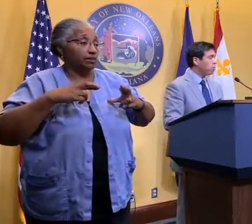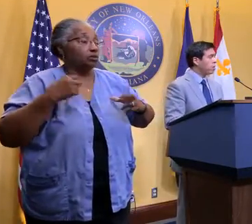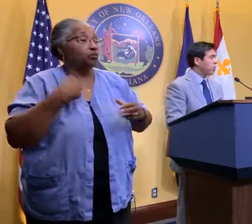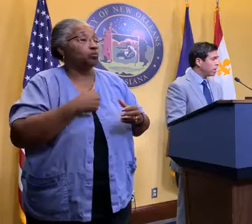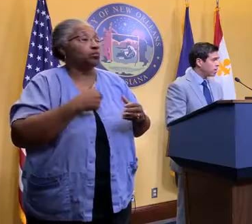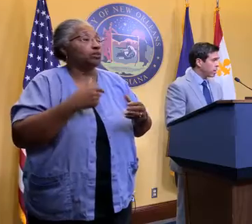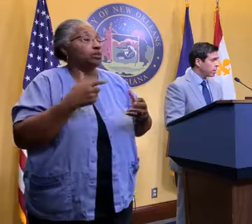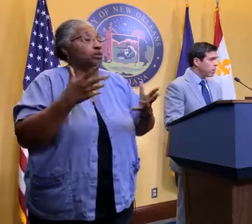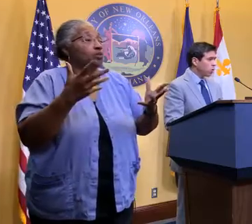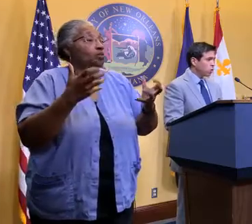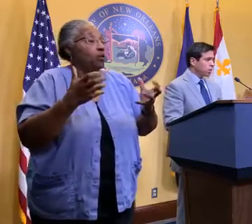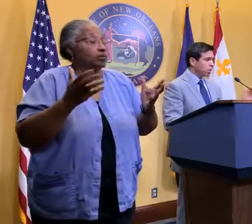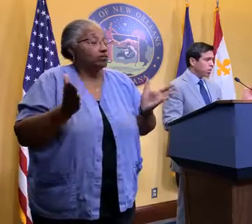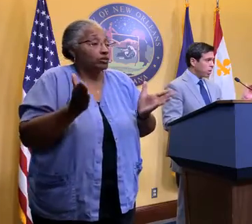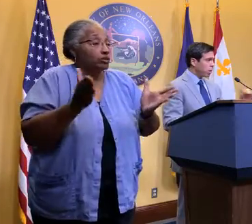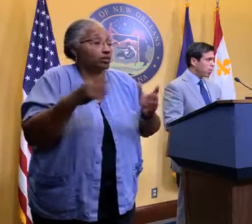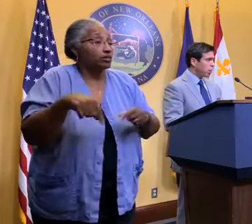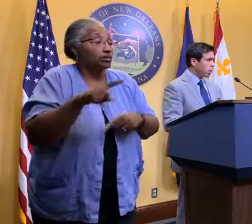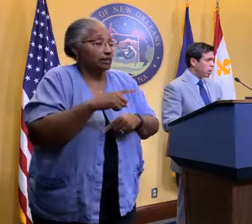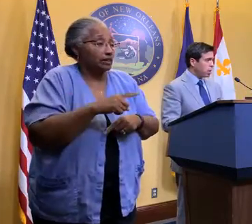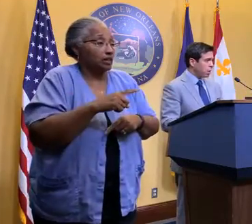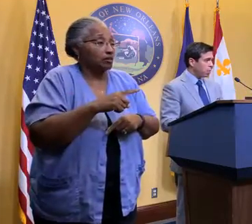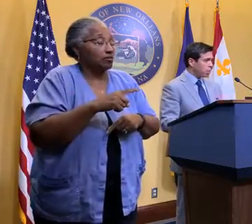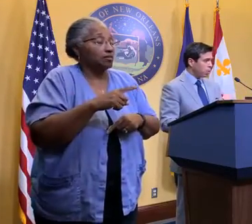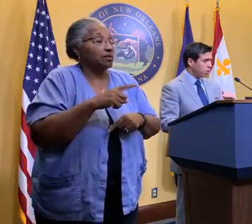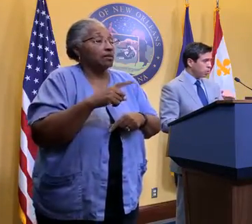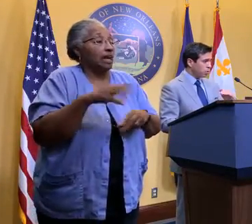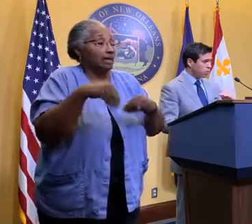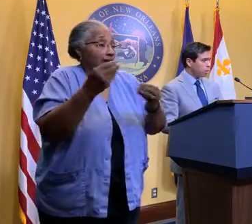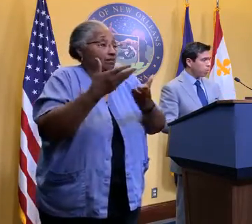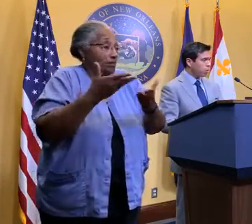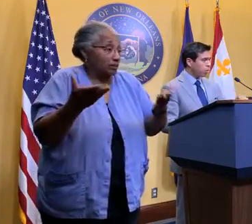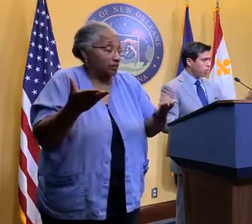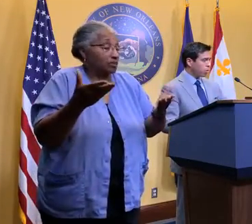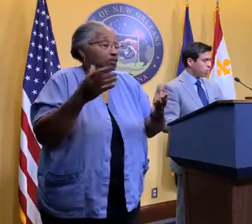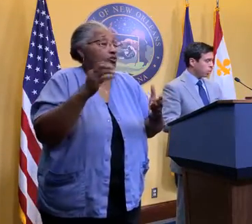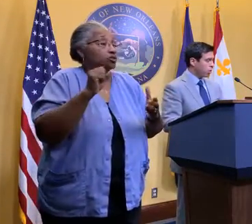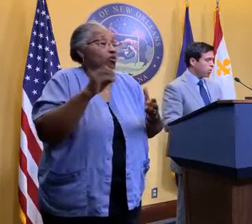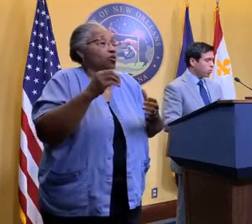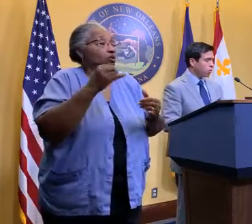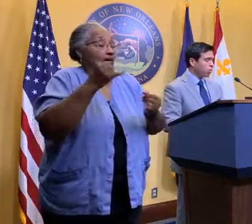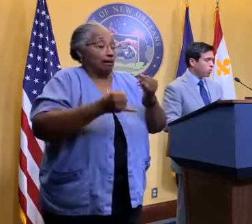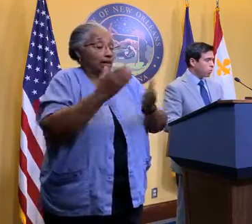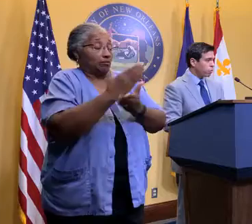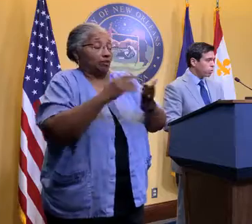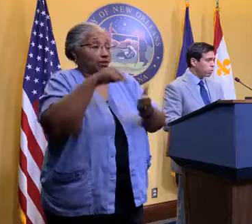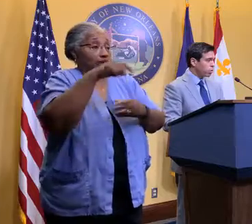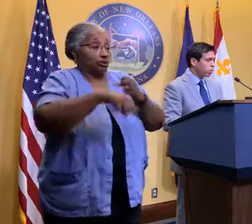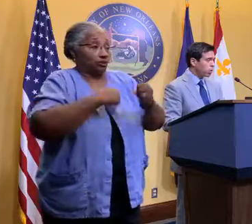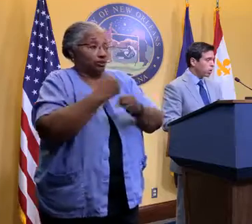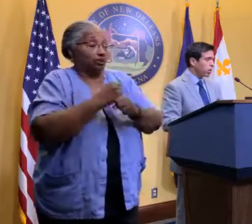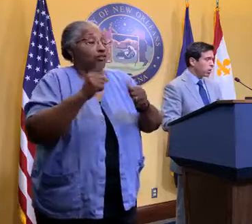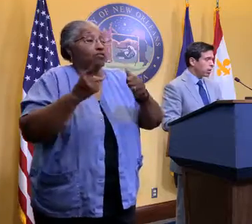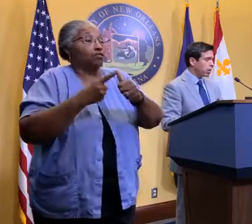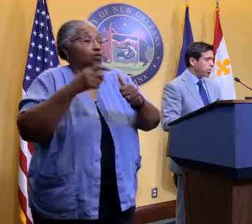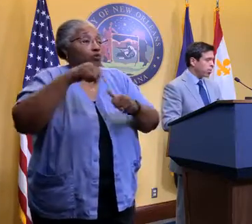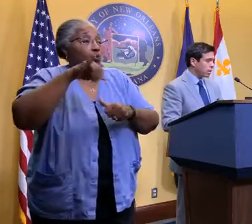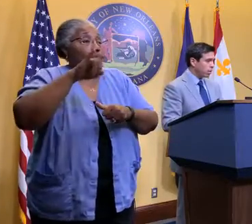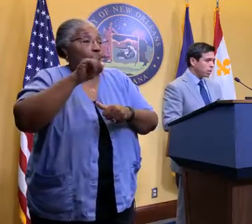We're trying to incentivize that so that we can better blunt both the latter part of this year and into the first quarter of